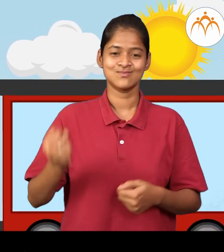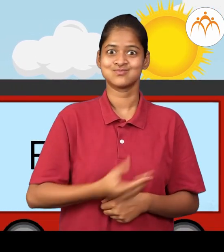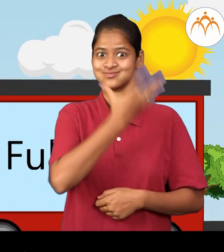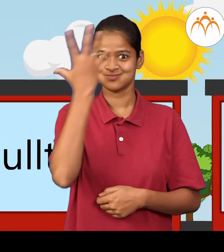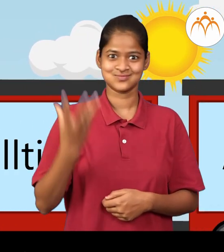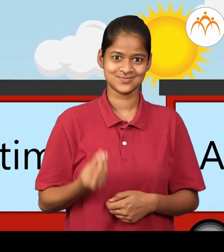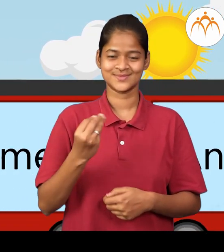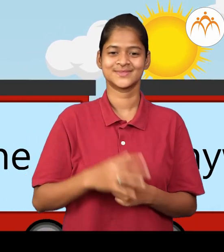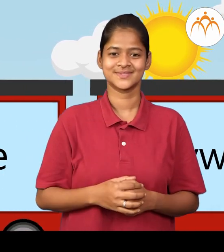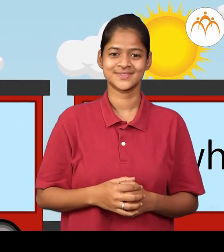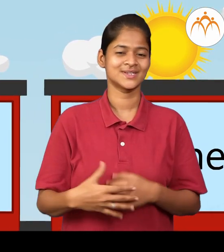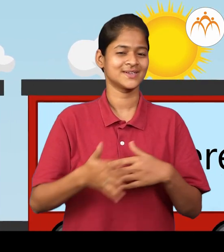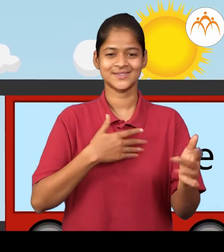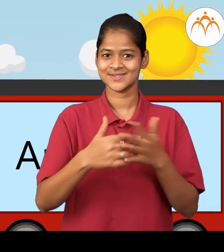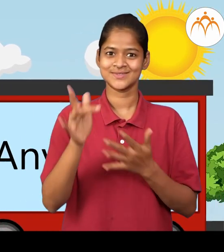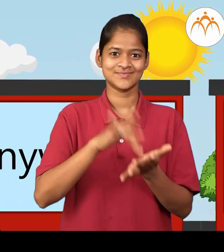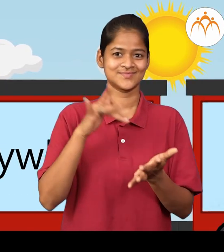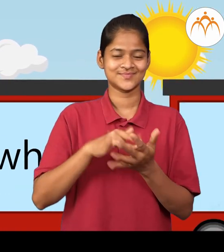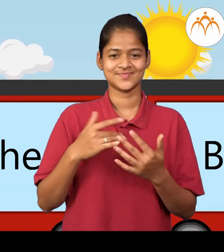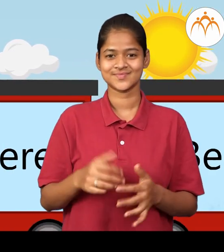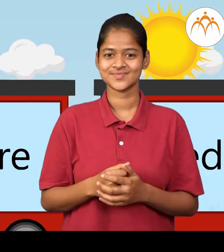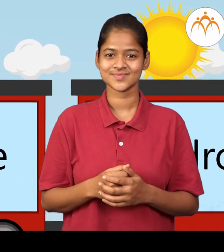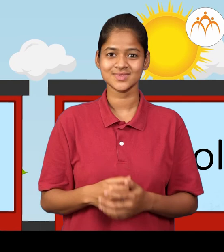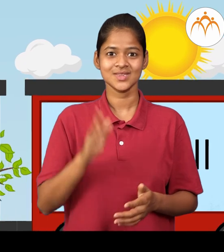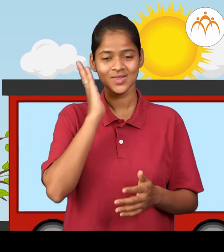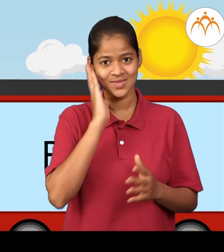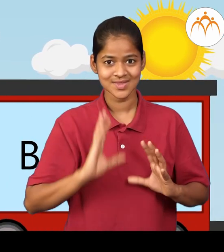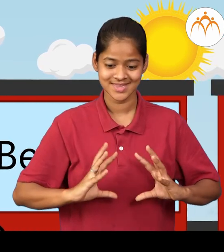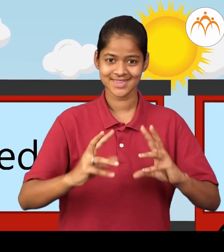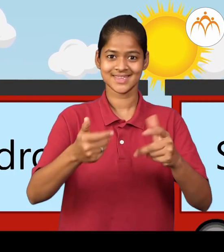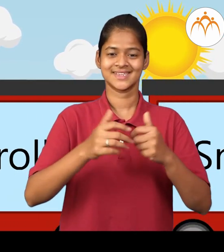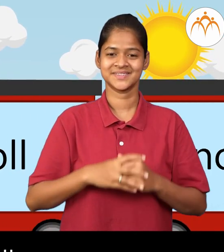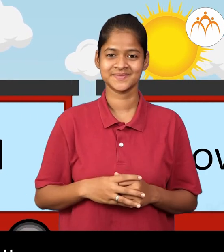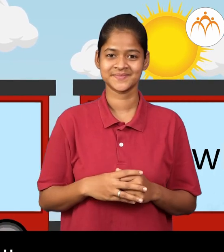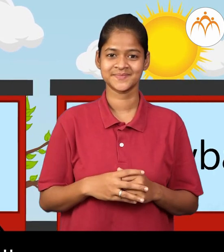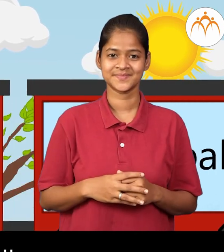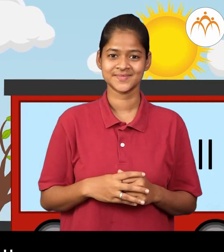grassroot, full time, anywhere, bedroll,